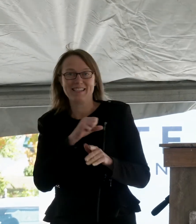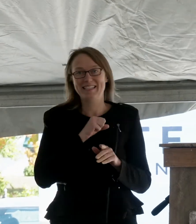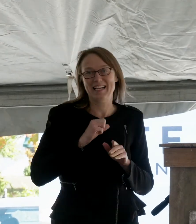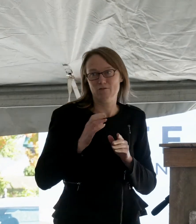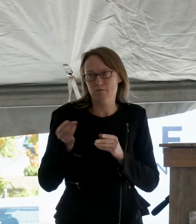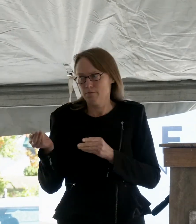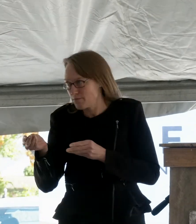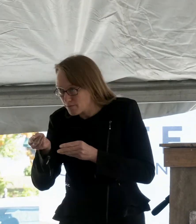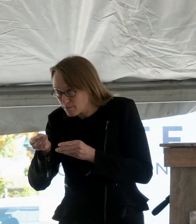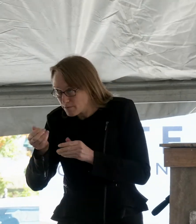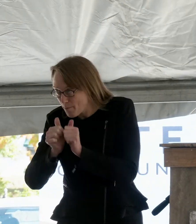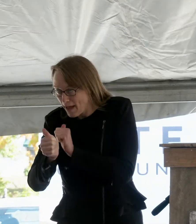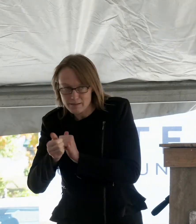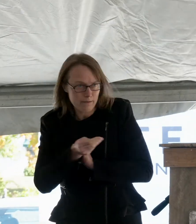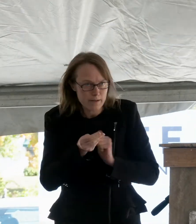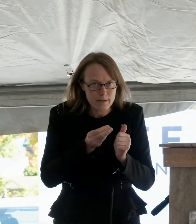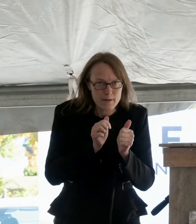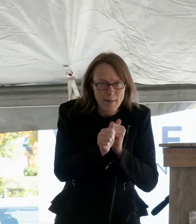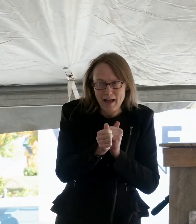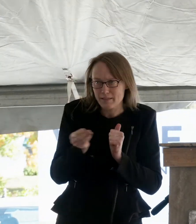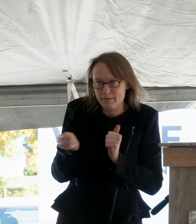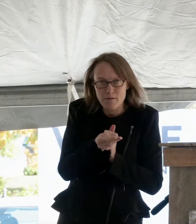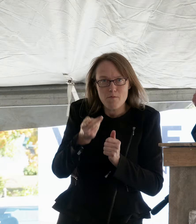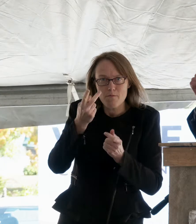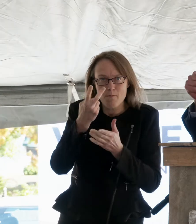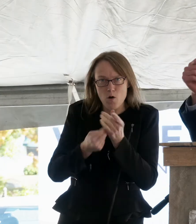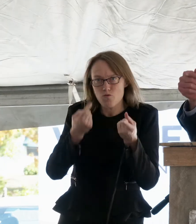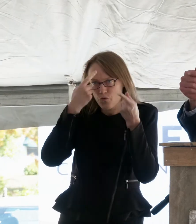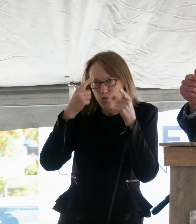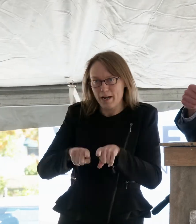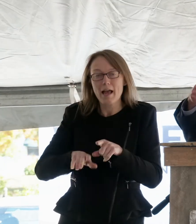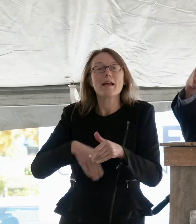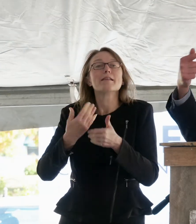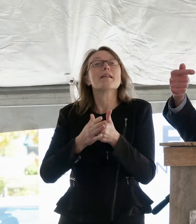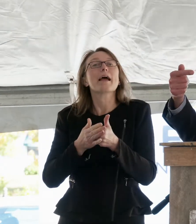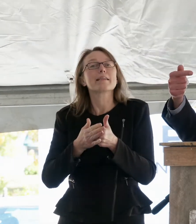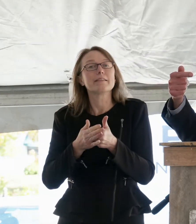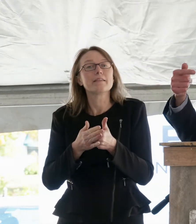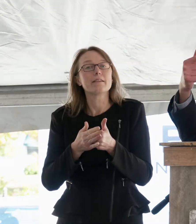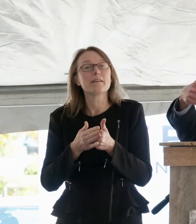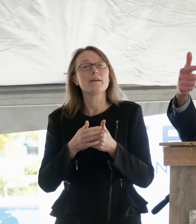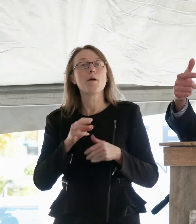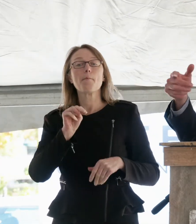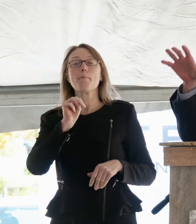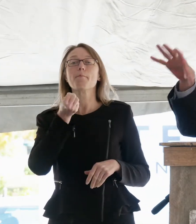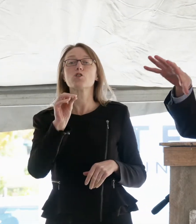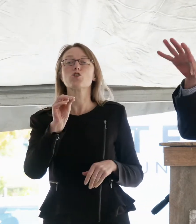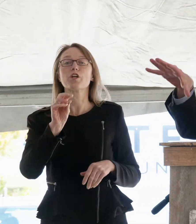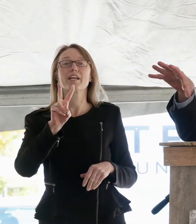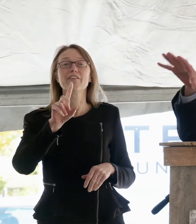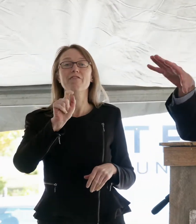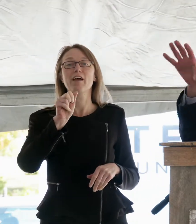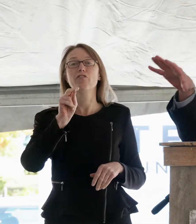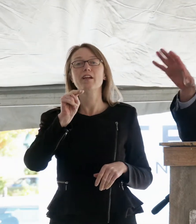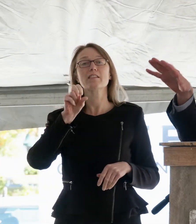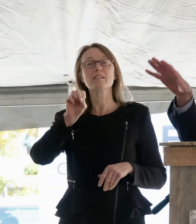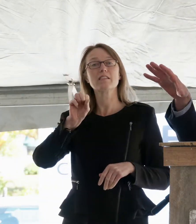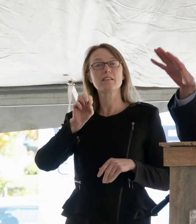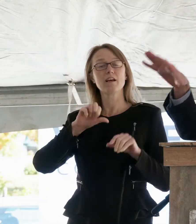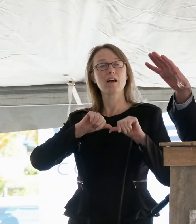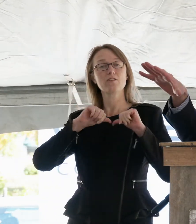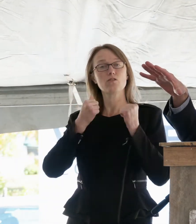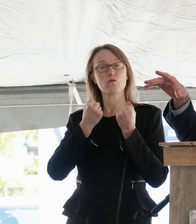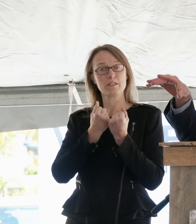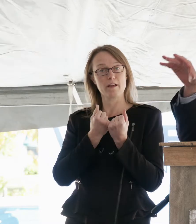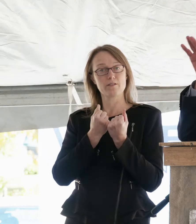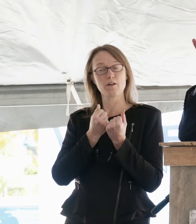Missouri Veterans Commission has to finally, and this hasn't happened yet, has to finally go ahead and award that money specifically put into the